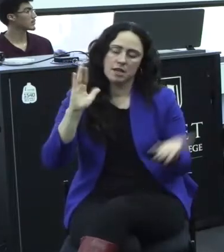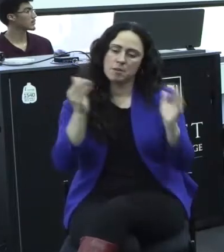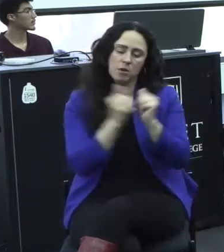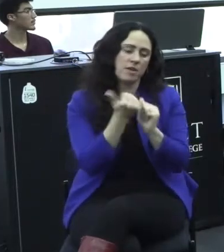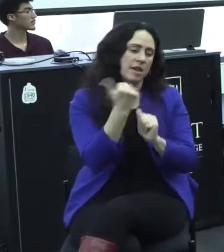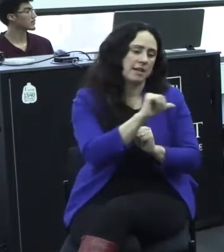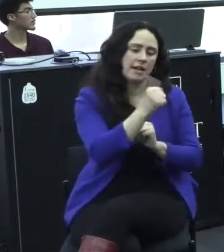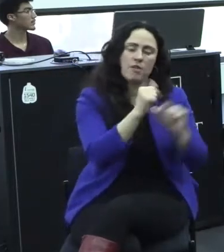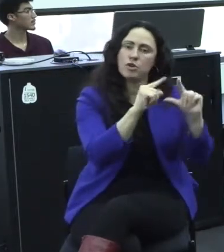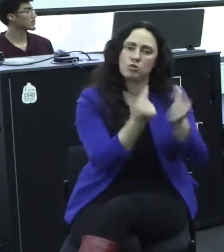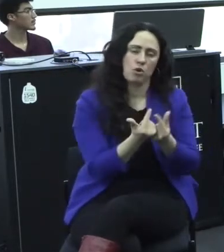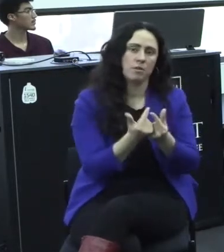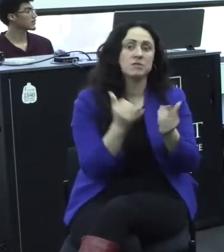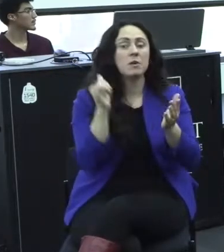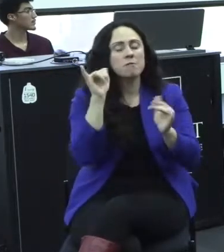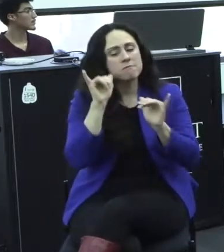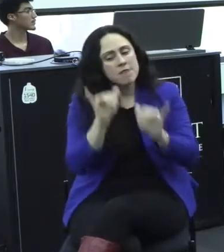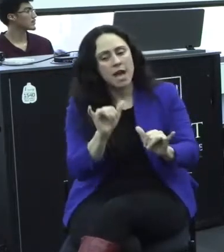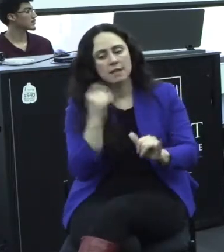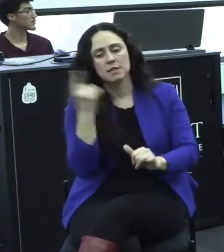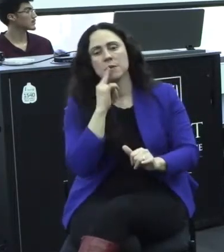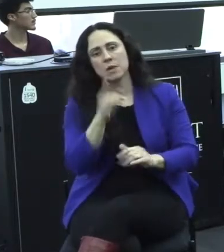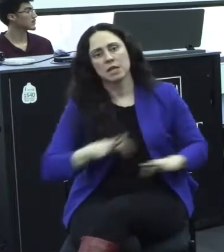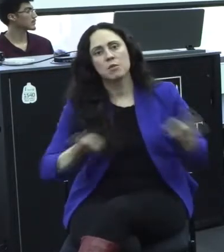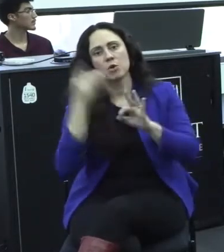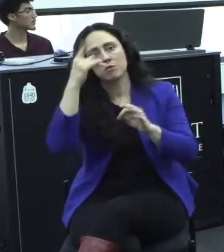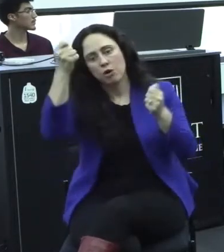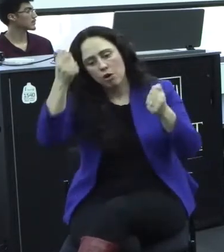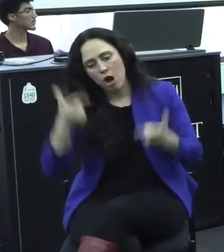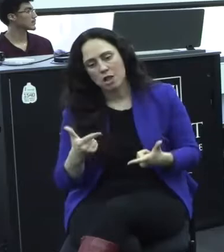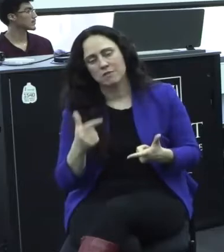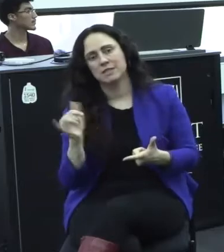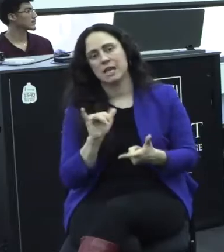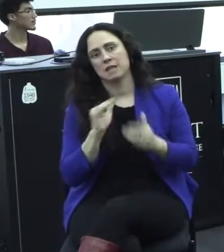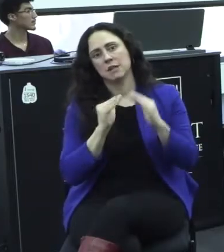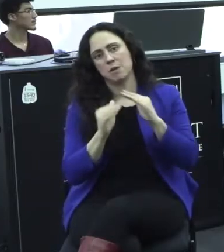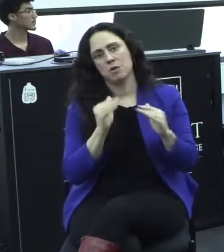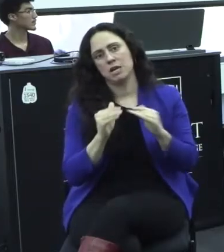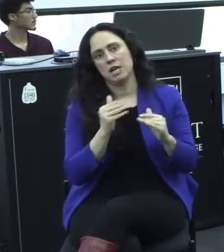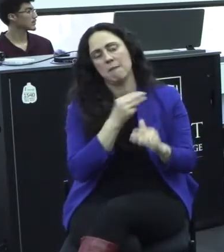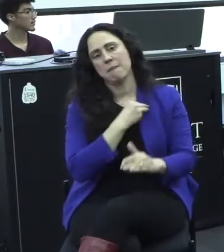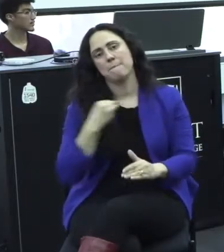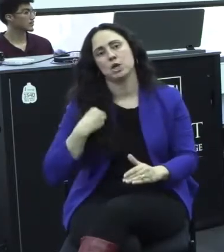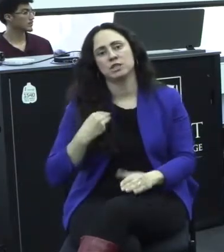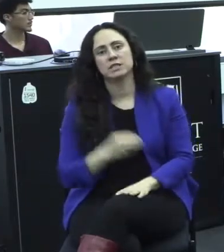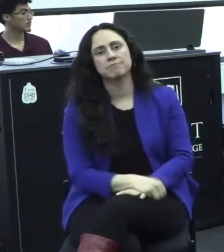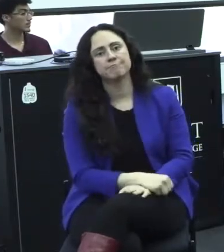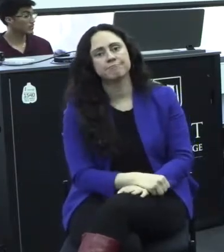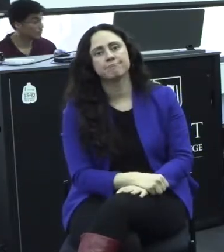So this is very much something I think that's important to all of us as community members.